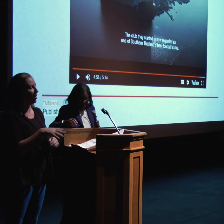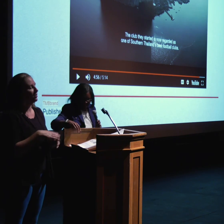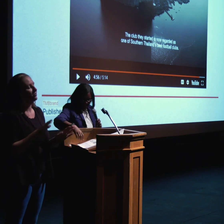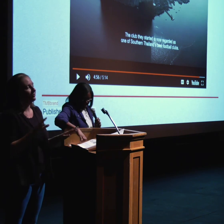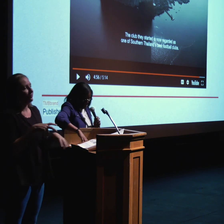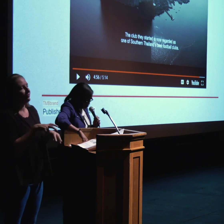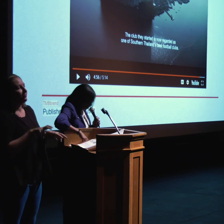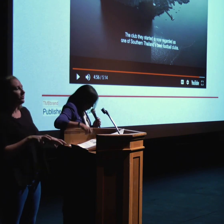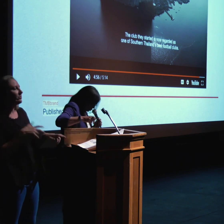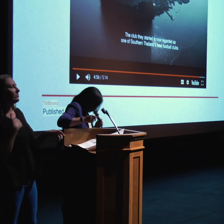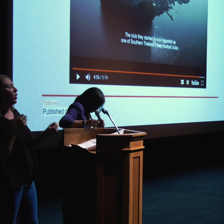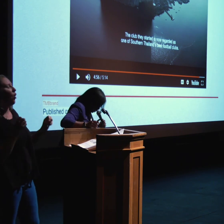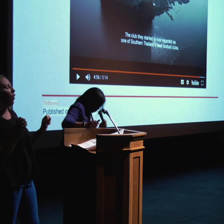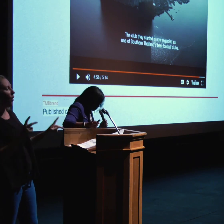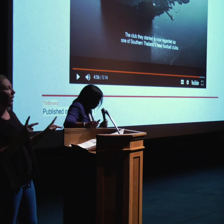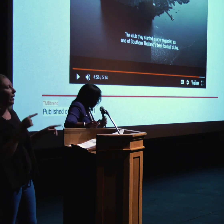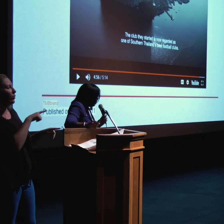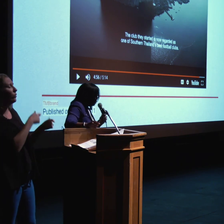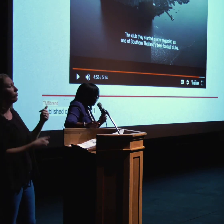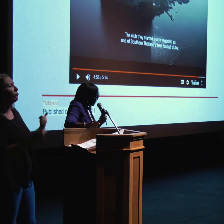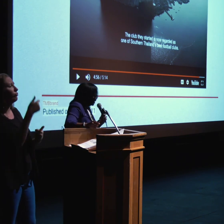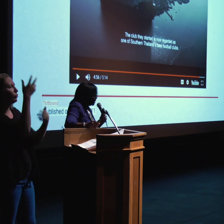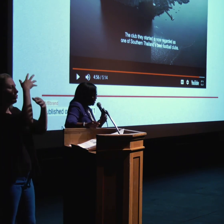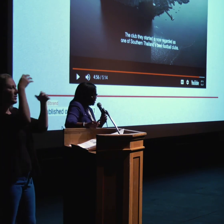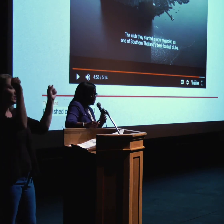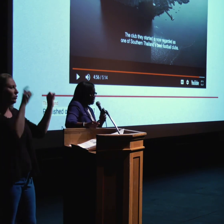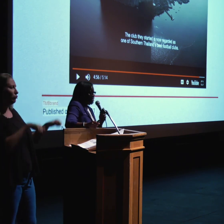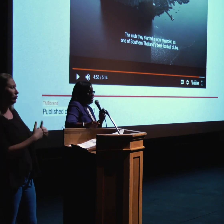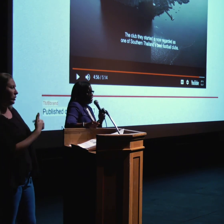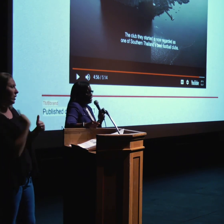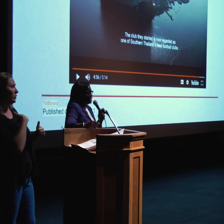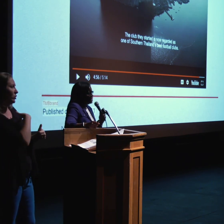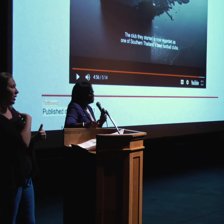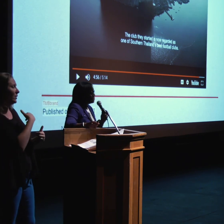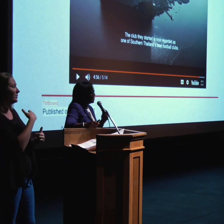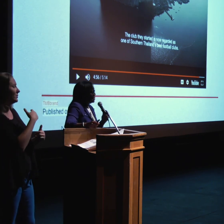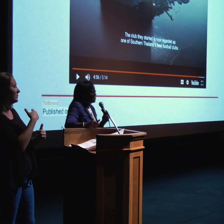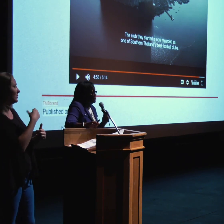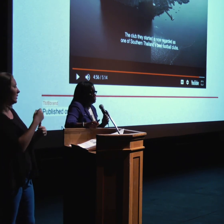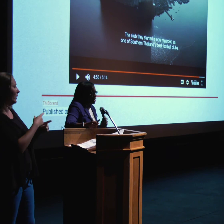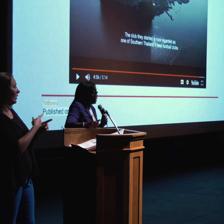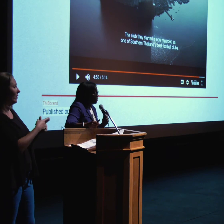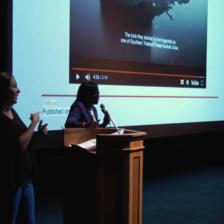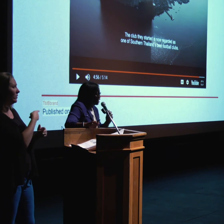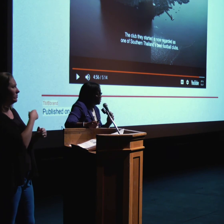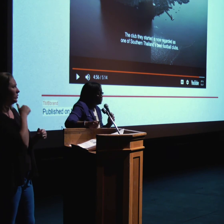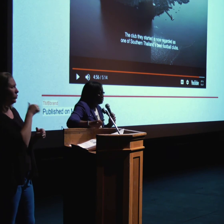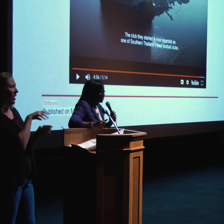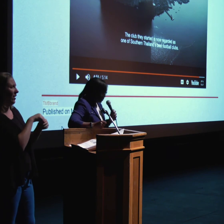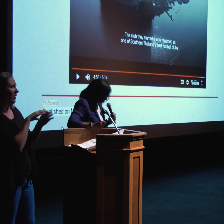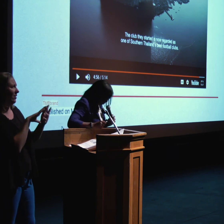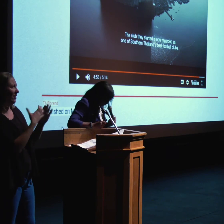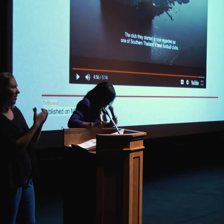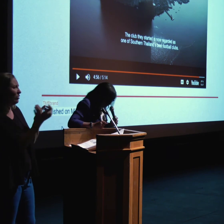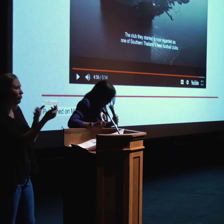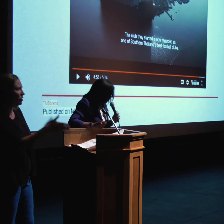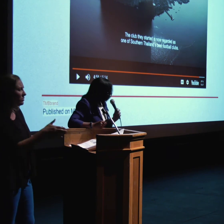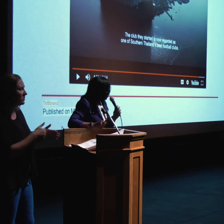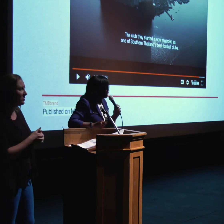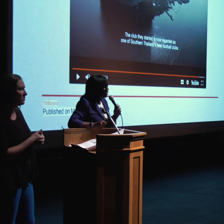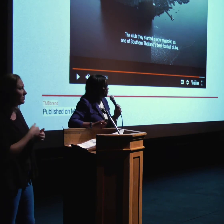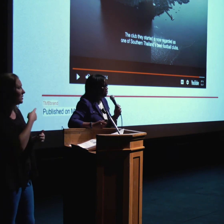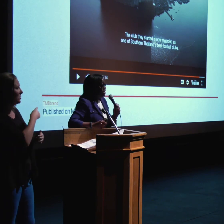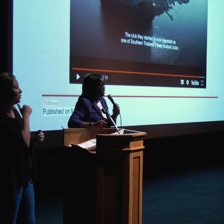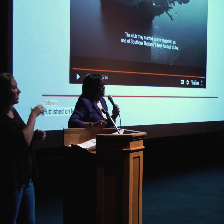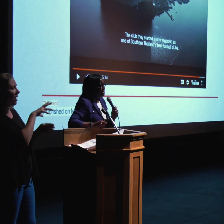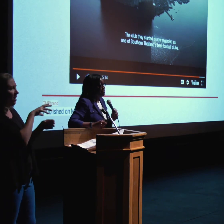okay, you the superintendent. You're going to challenge us. And then you're not in our classrooms. You're